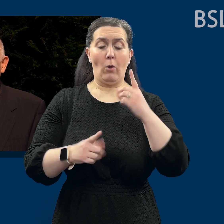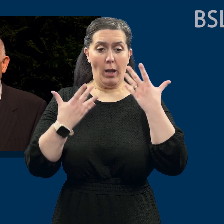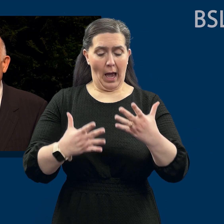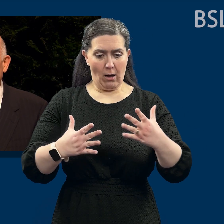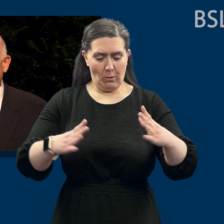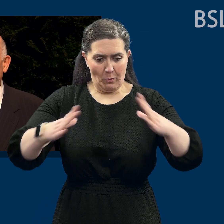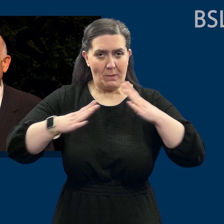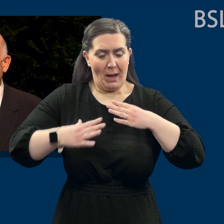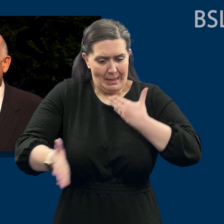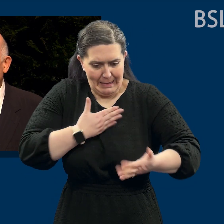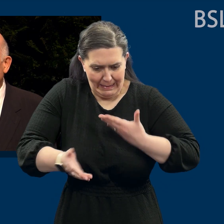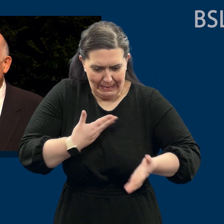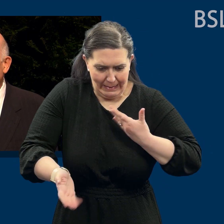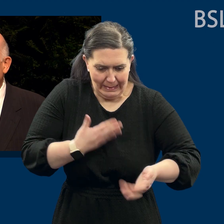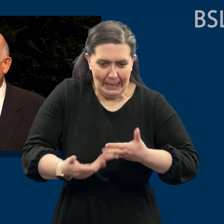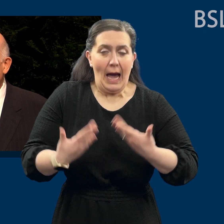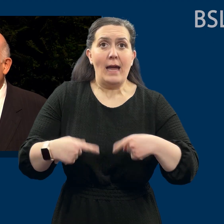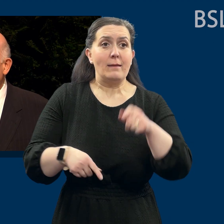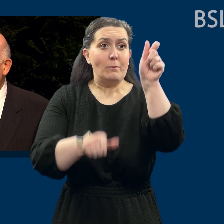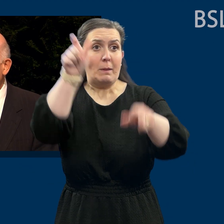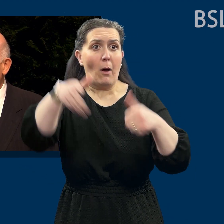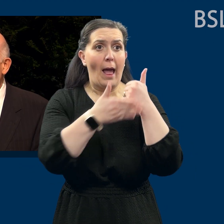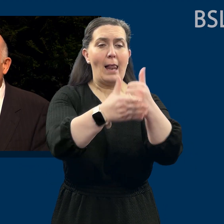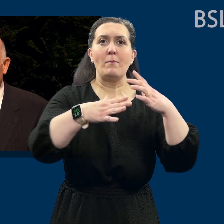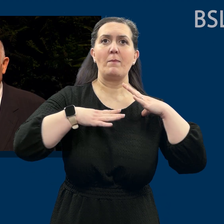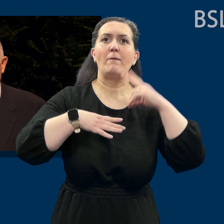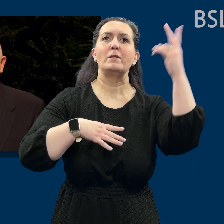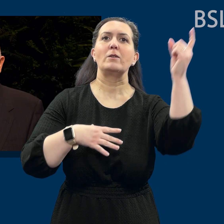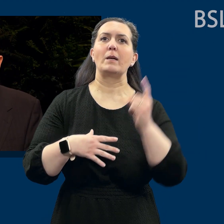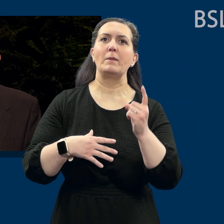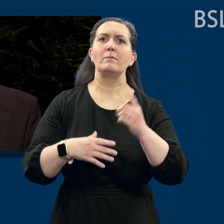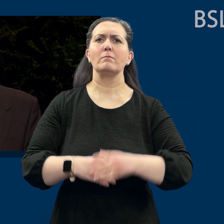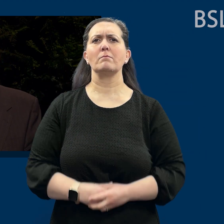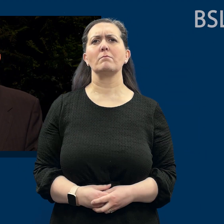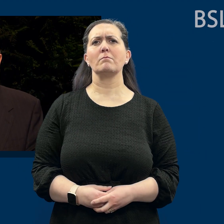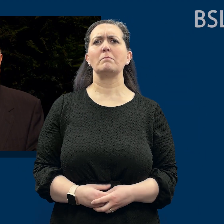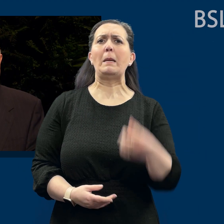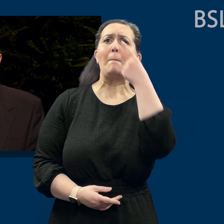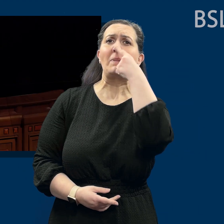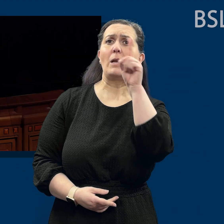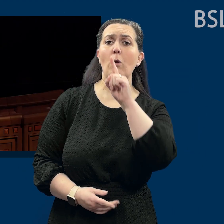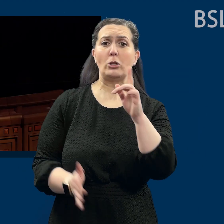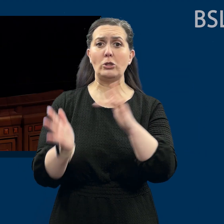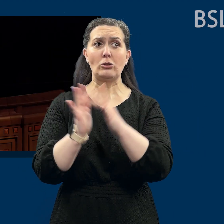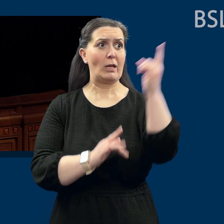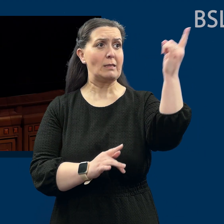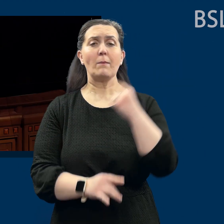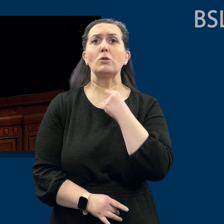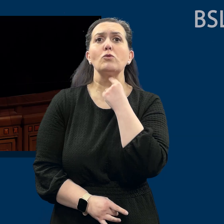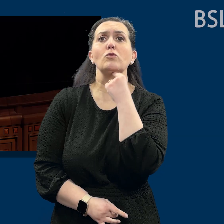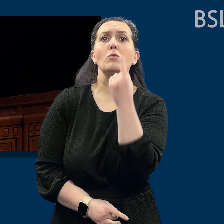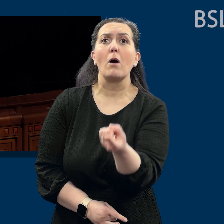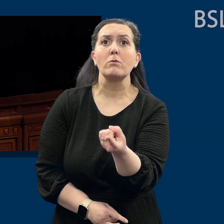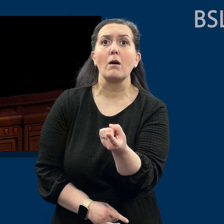can accelerate our own preparation and try to influence the preparation of those around us. What if the day of